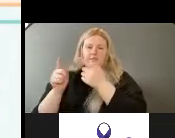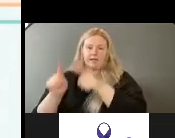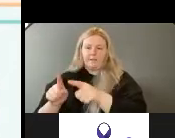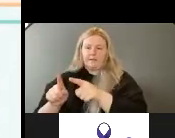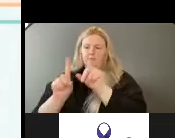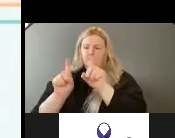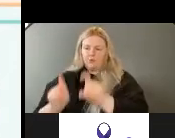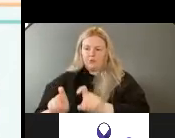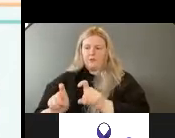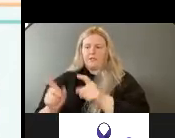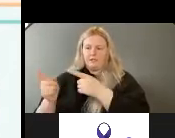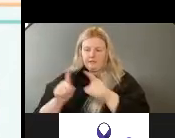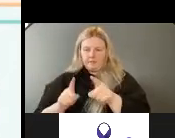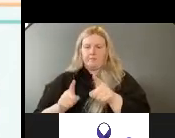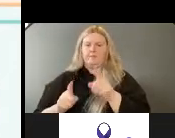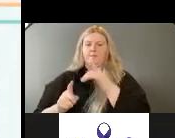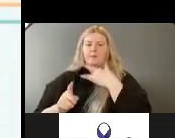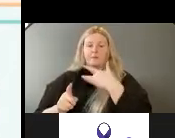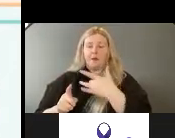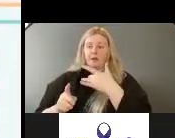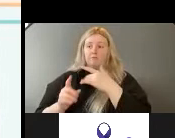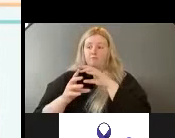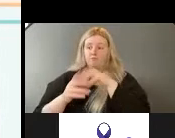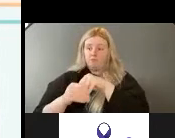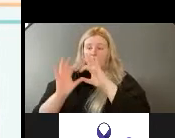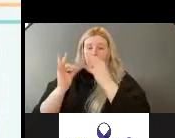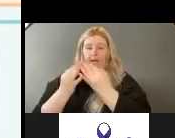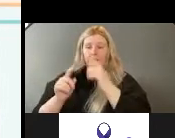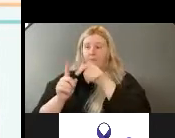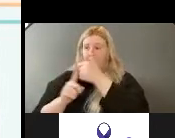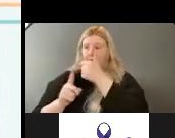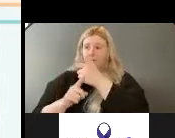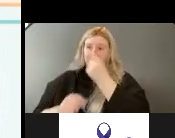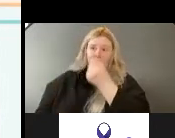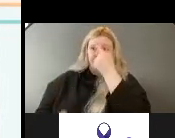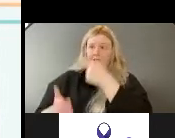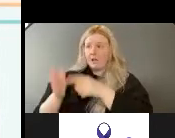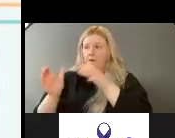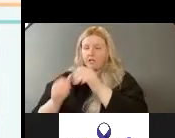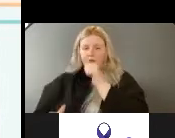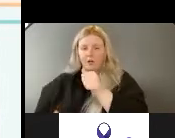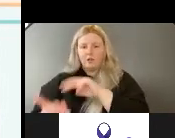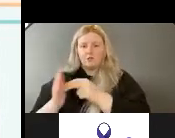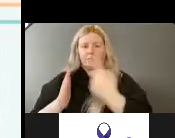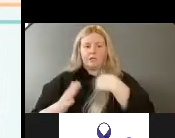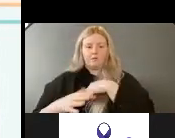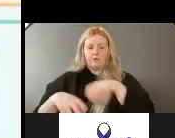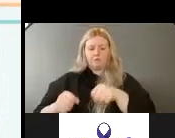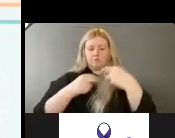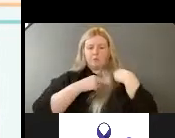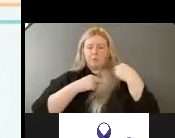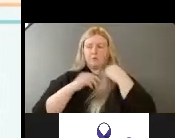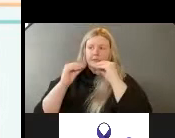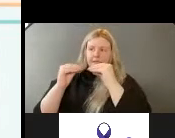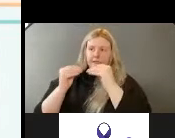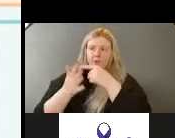happening, but they don't know what to do. And so part of the work is about teaching them what they can do, small things,